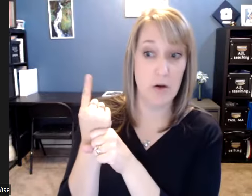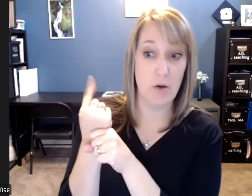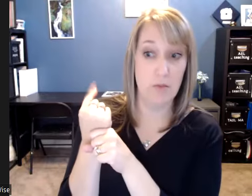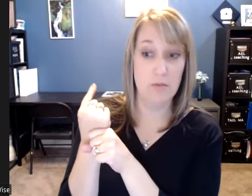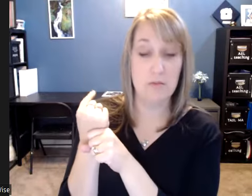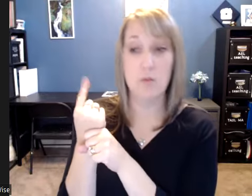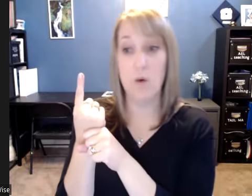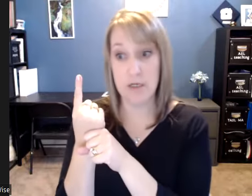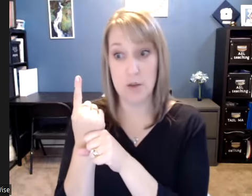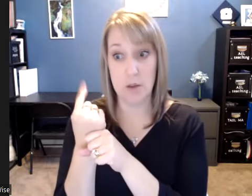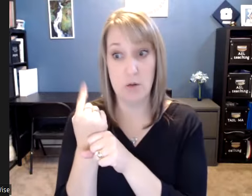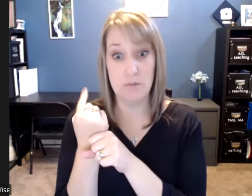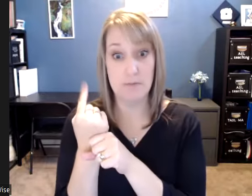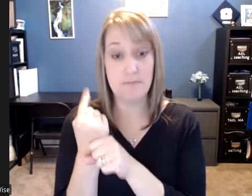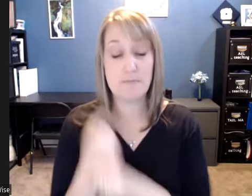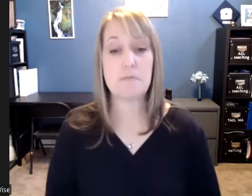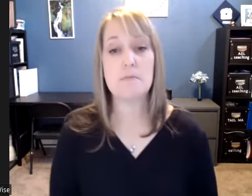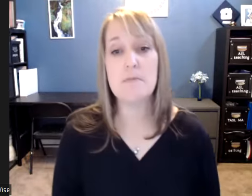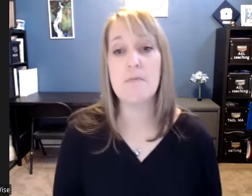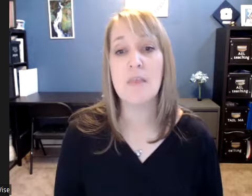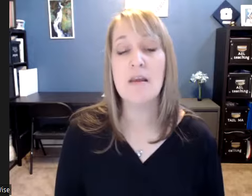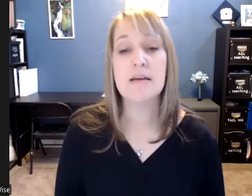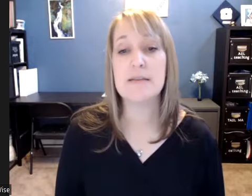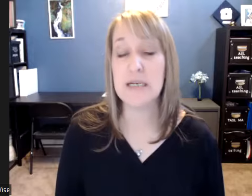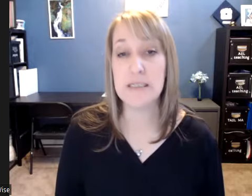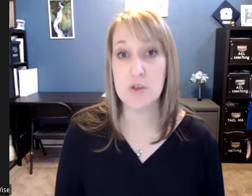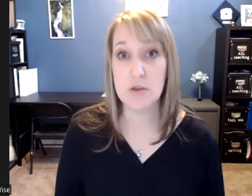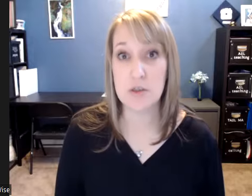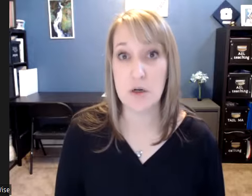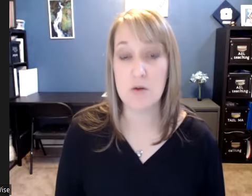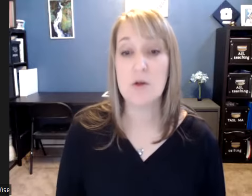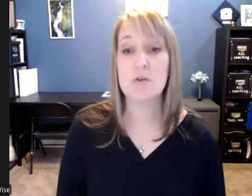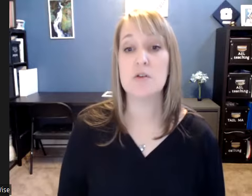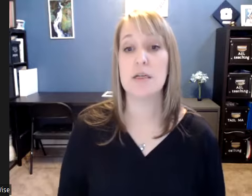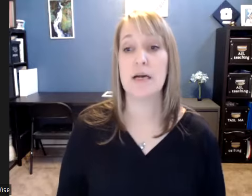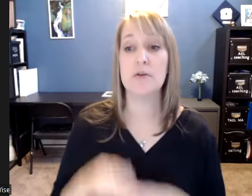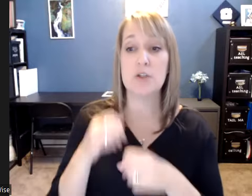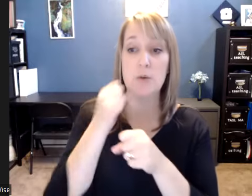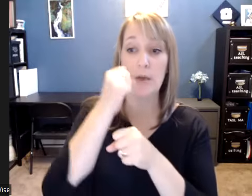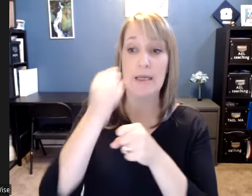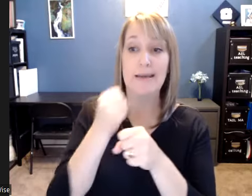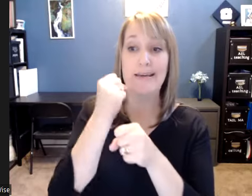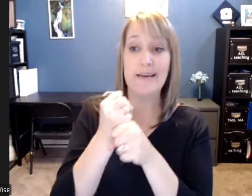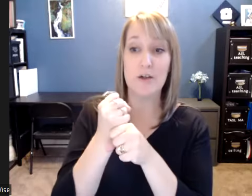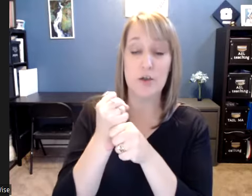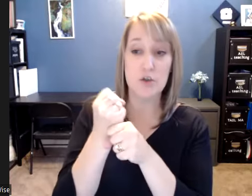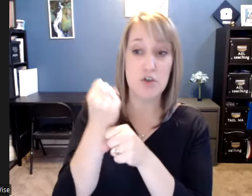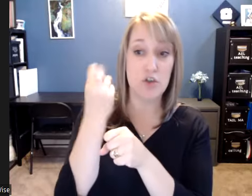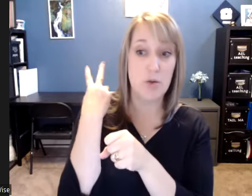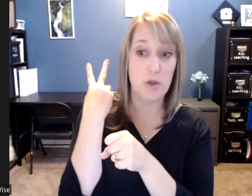ago, 1 year ago. Same idea with 2 years ago. So you can either do year 2